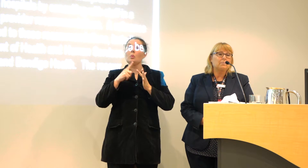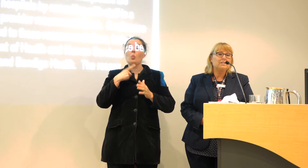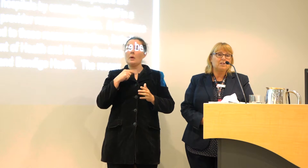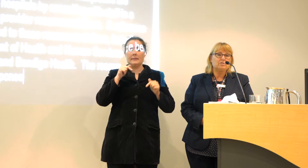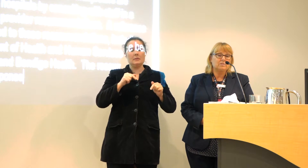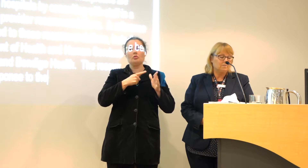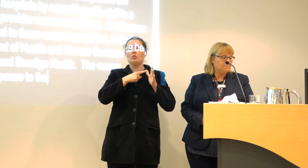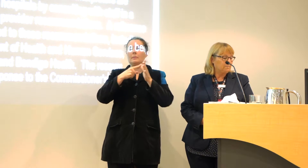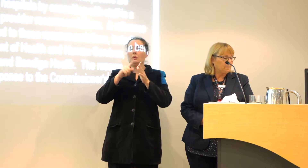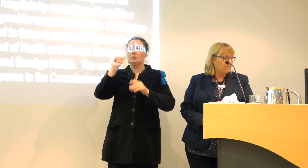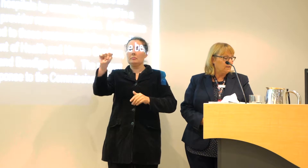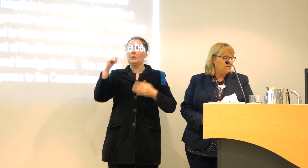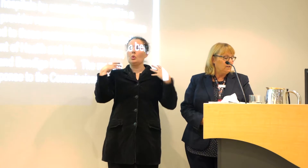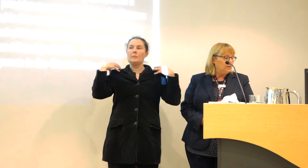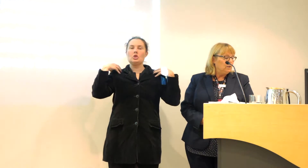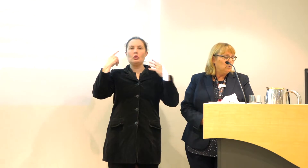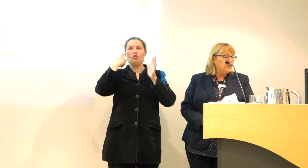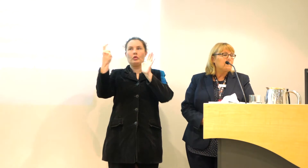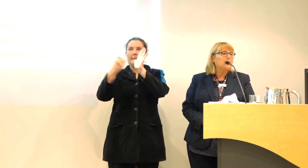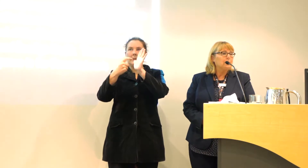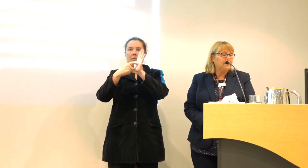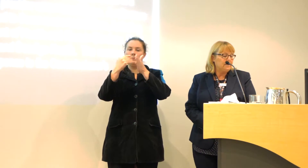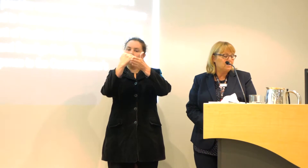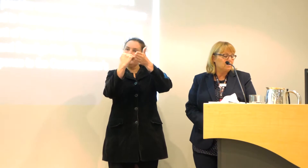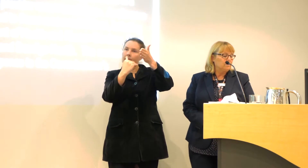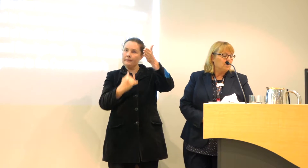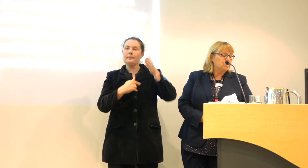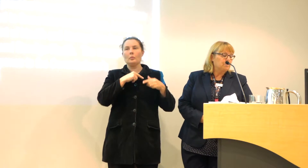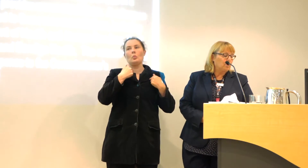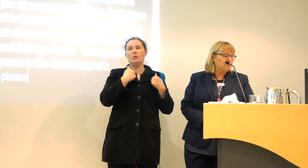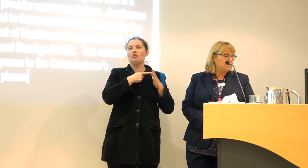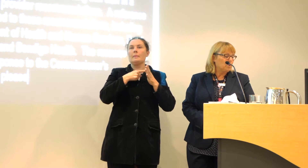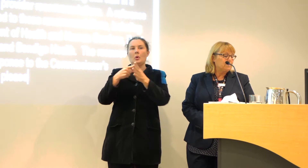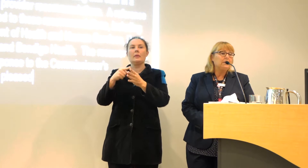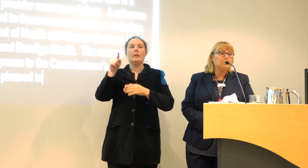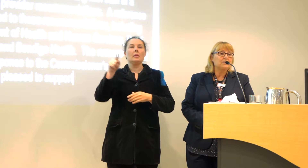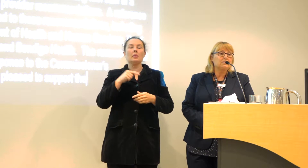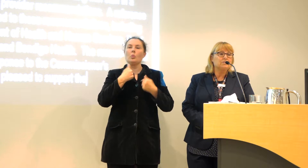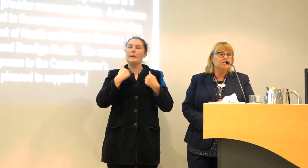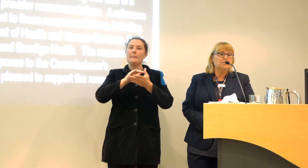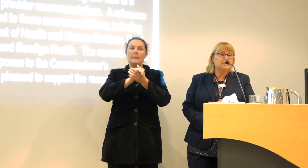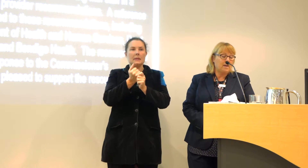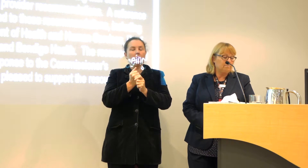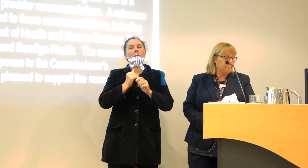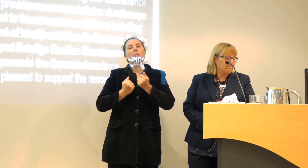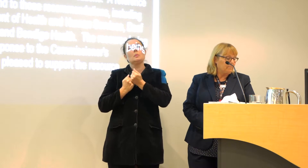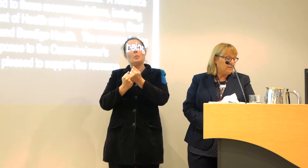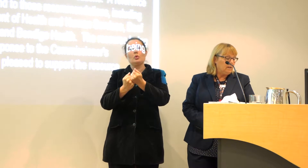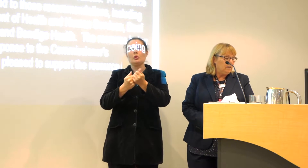Commissioner's recommendations. We are very pleased to support the resource being presented to you